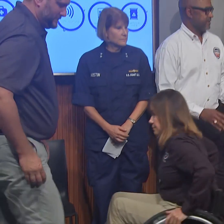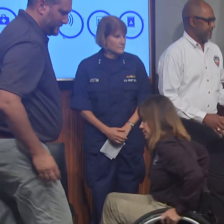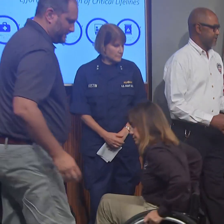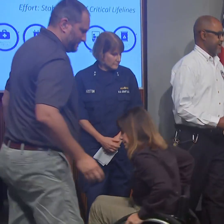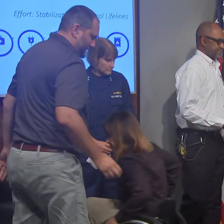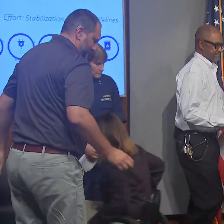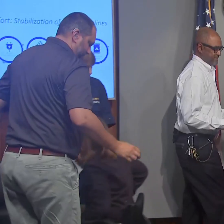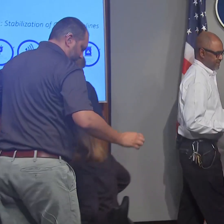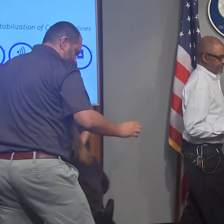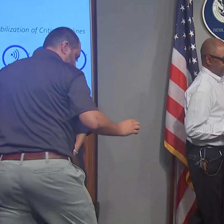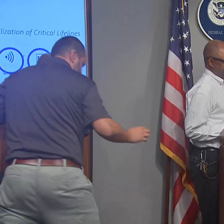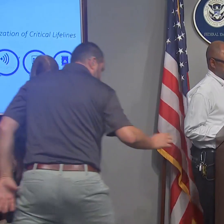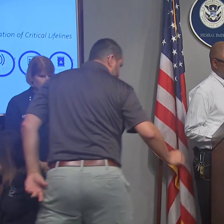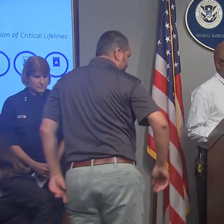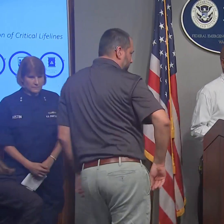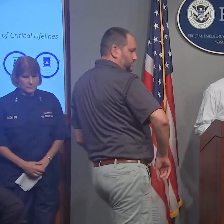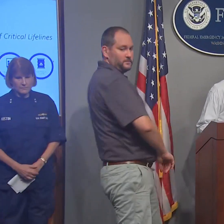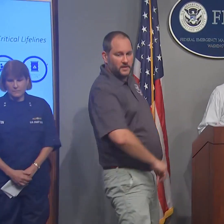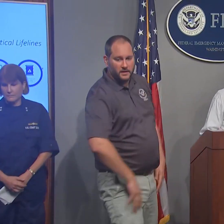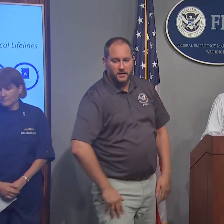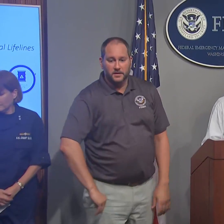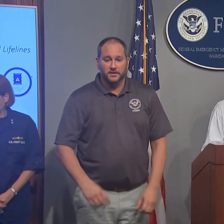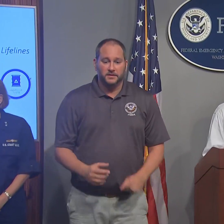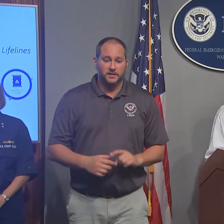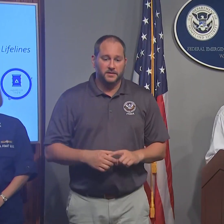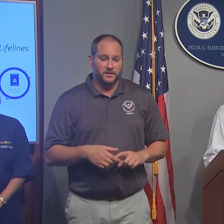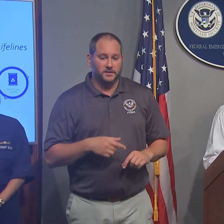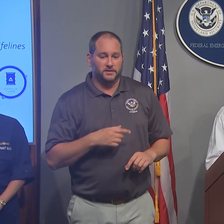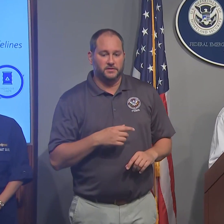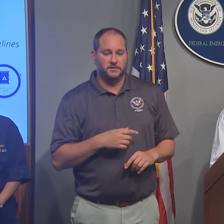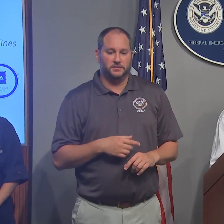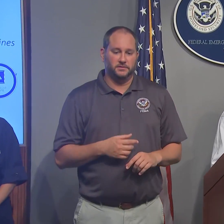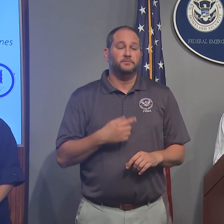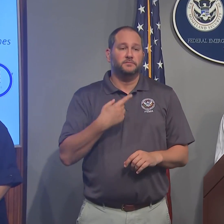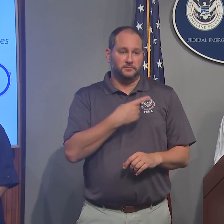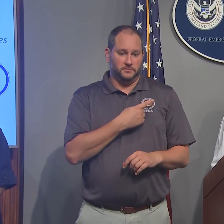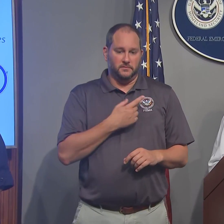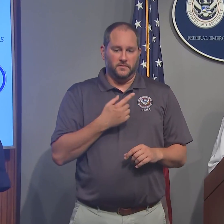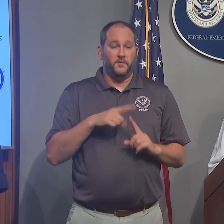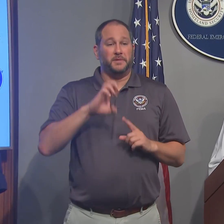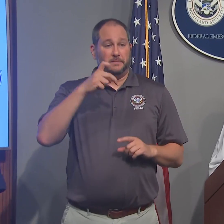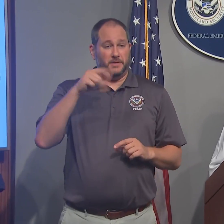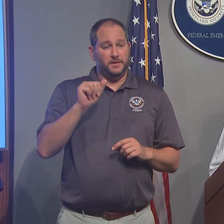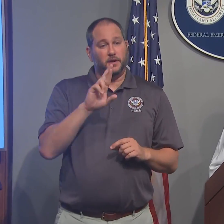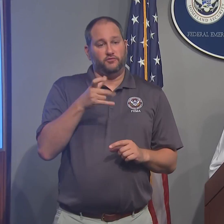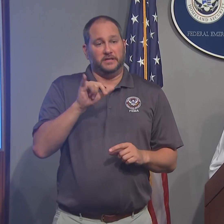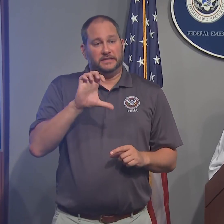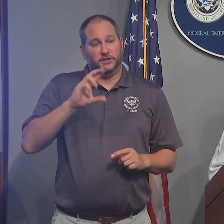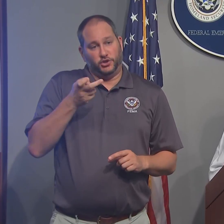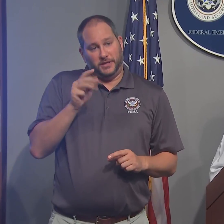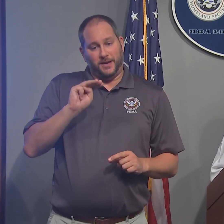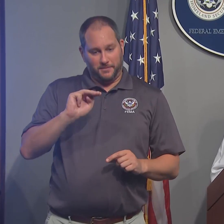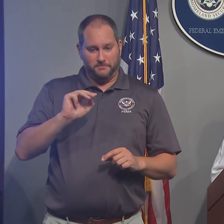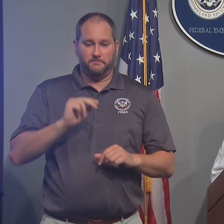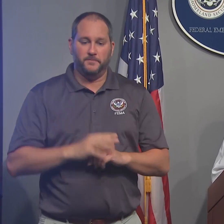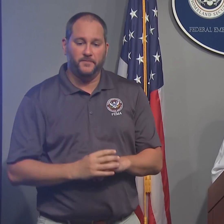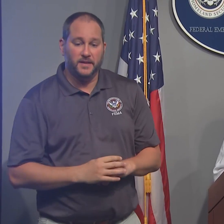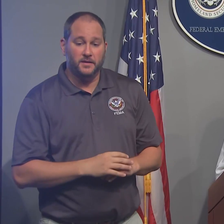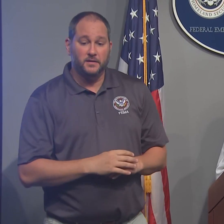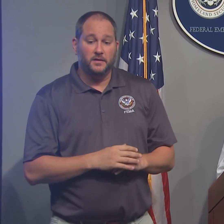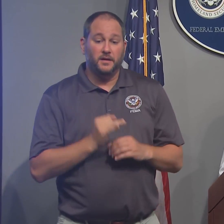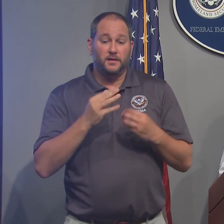Reggie Cheatham. Okay, all right, there we go. Thank you, Administrator Long, and good morning. My name is Reggie Cheatham, the Director of the Office of Emergency Management, the U.S.